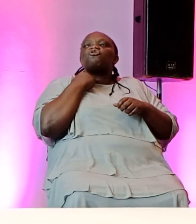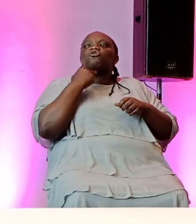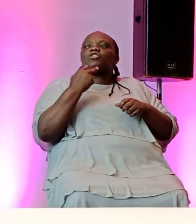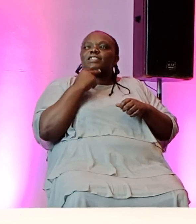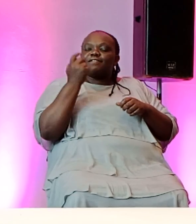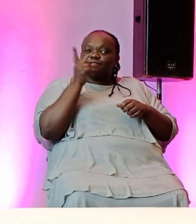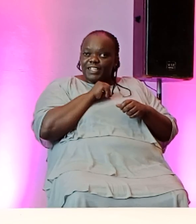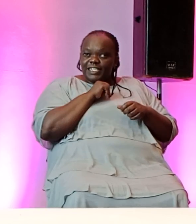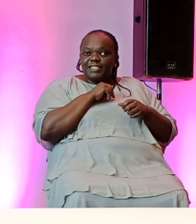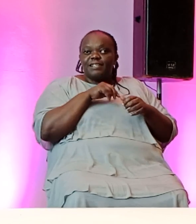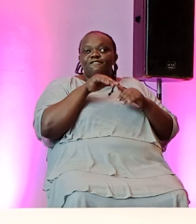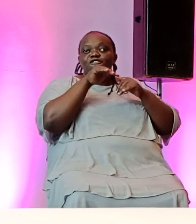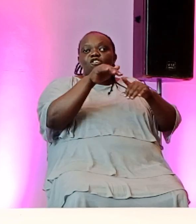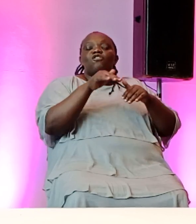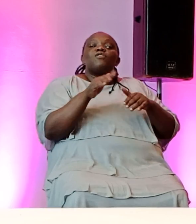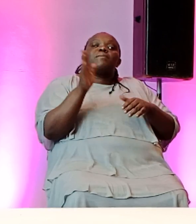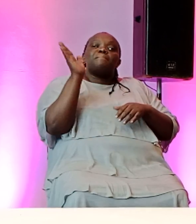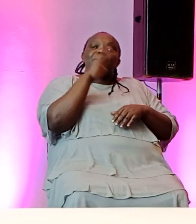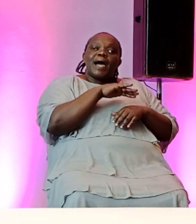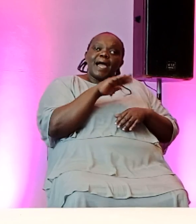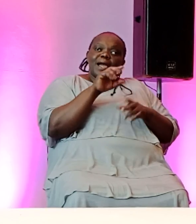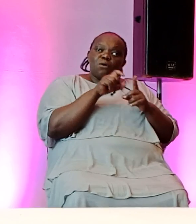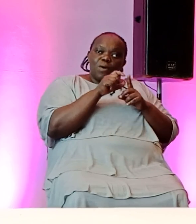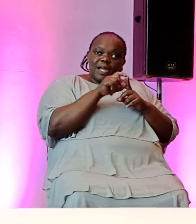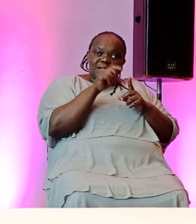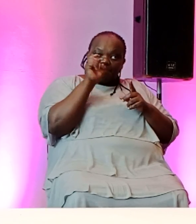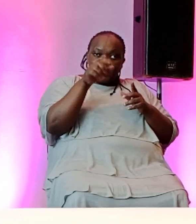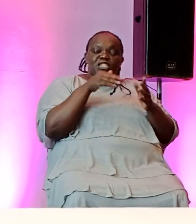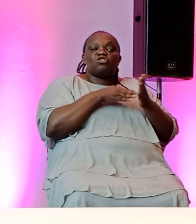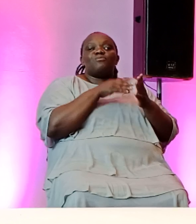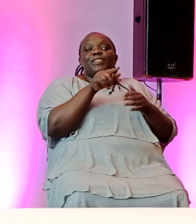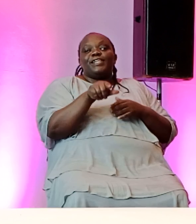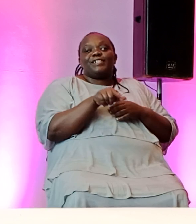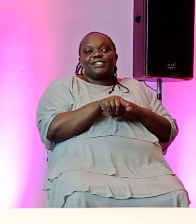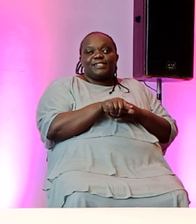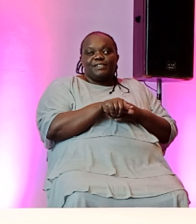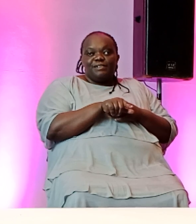you start swallowing back your words. We should stop that.